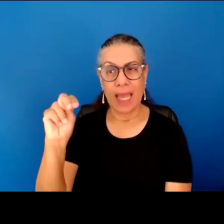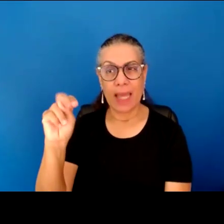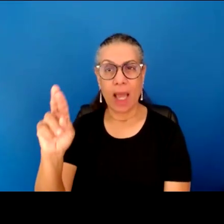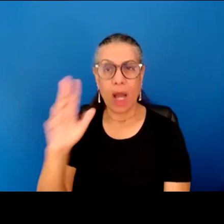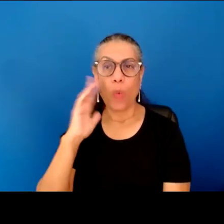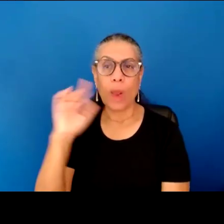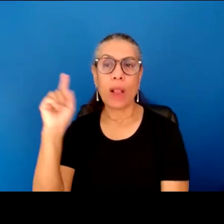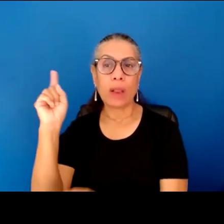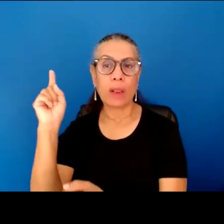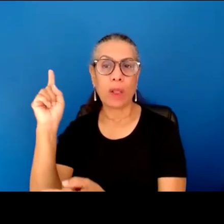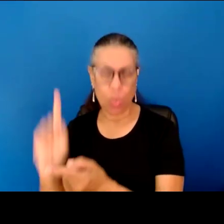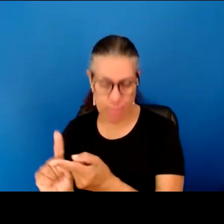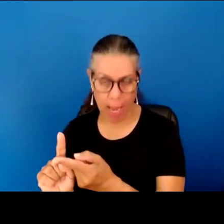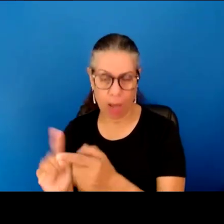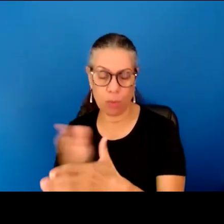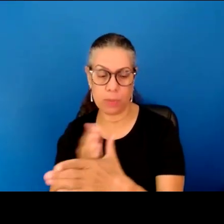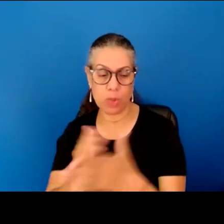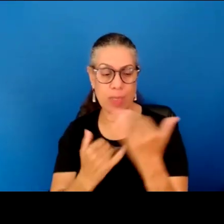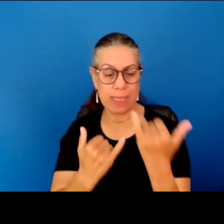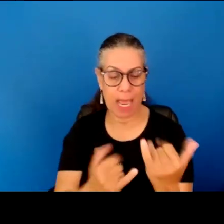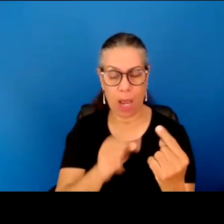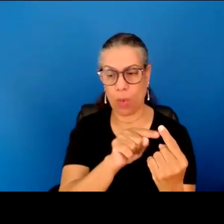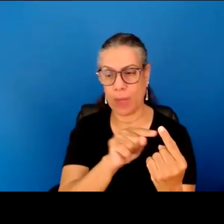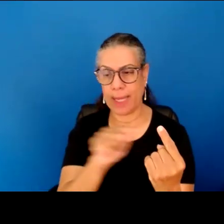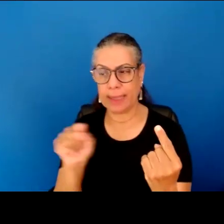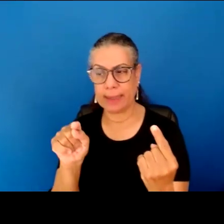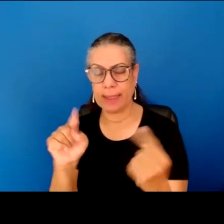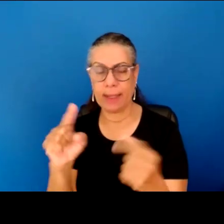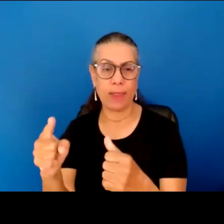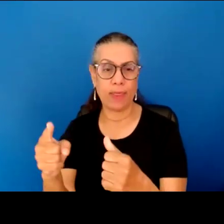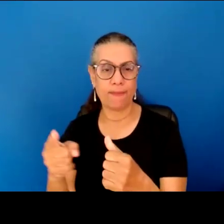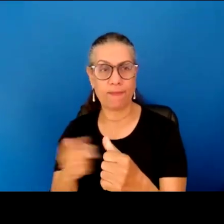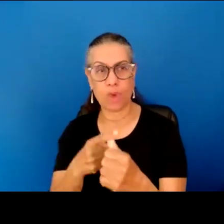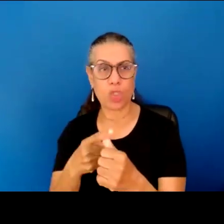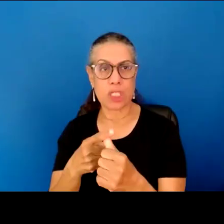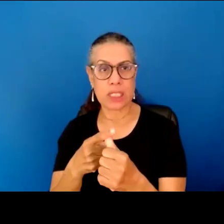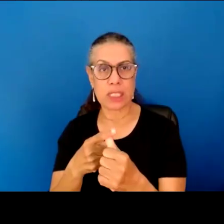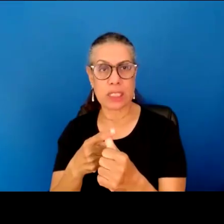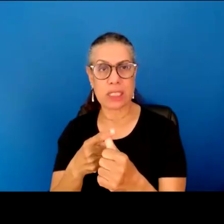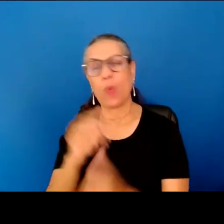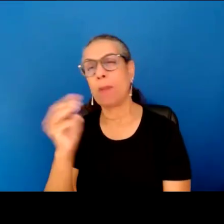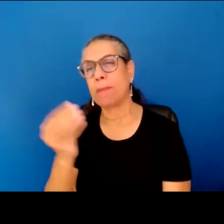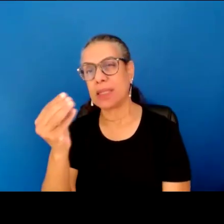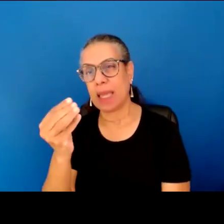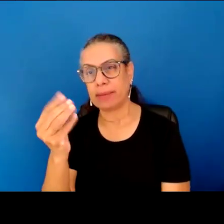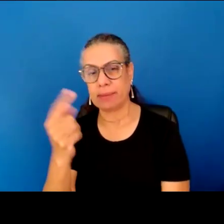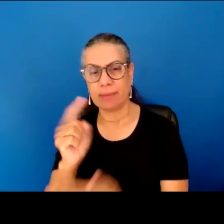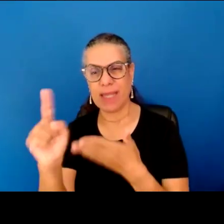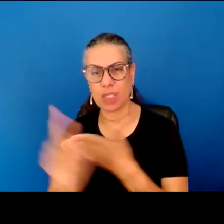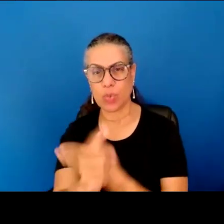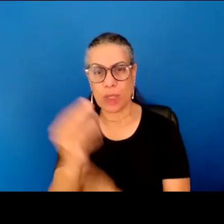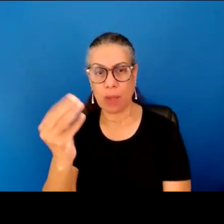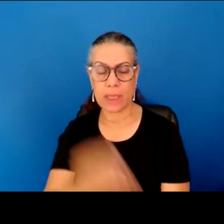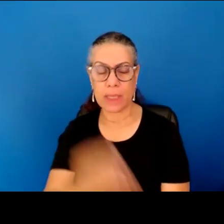go down dramatically between now and the first of Monday of next week. I think